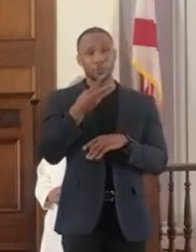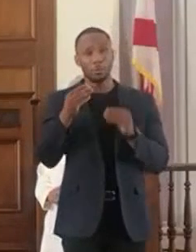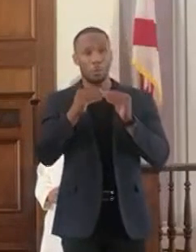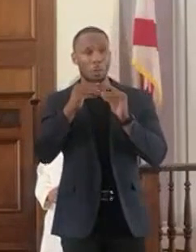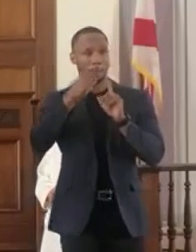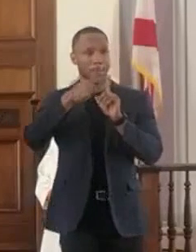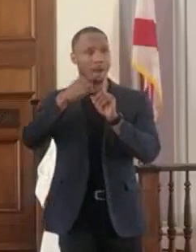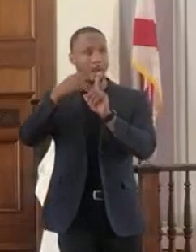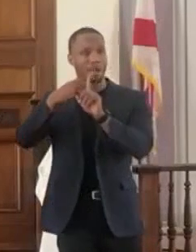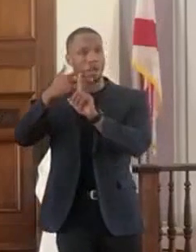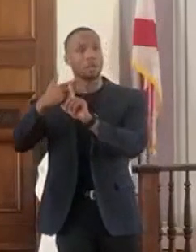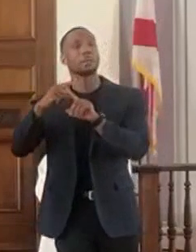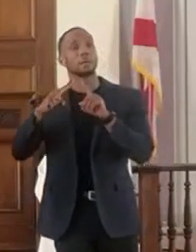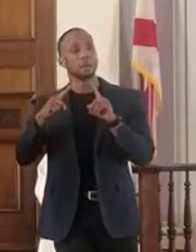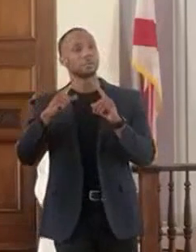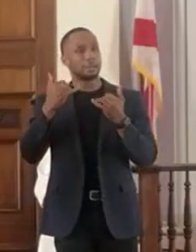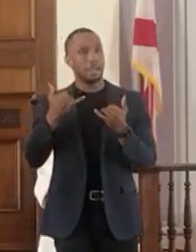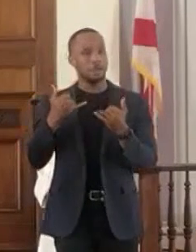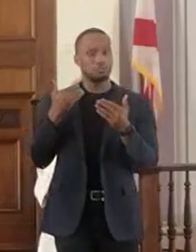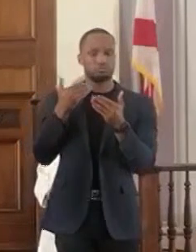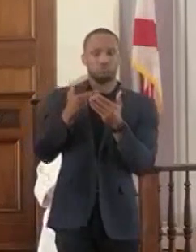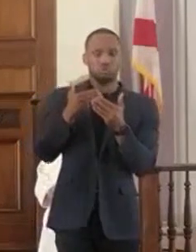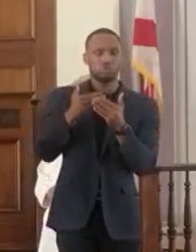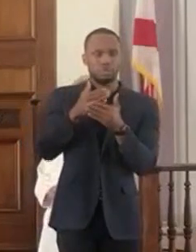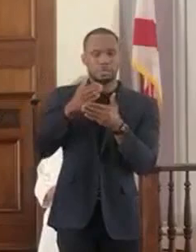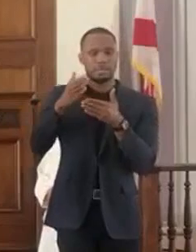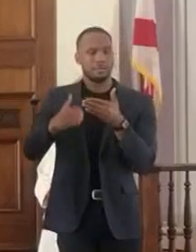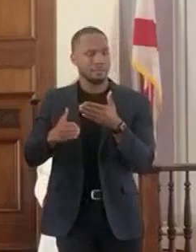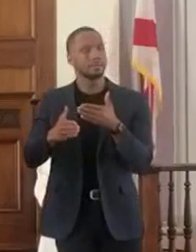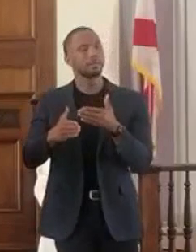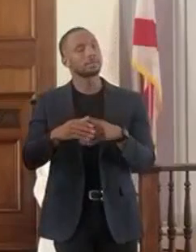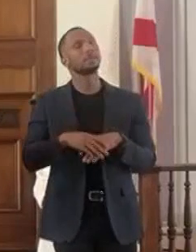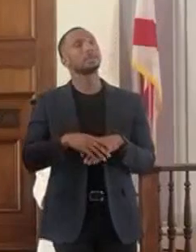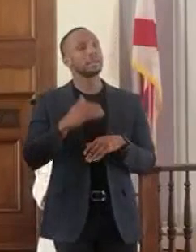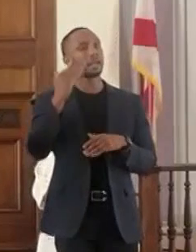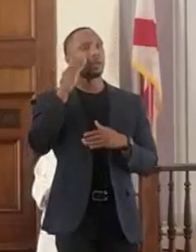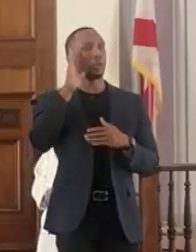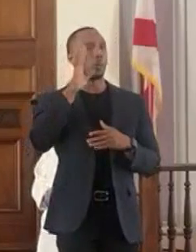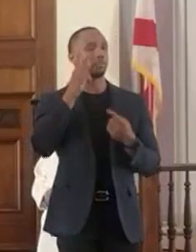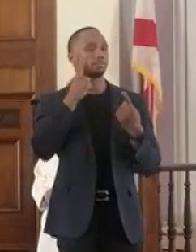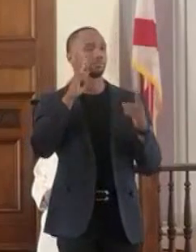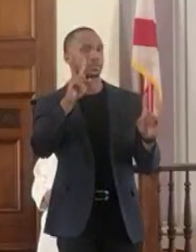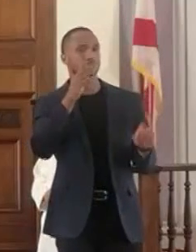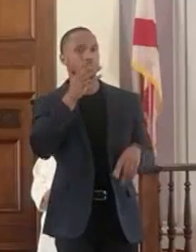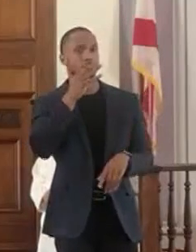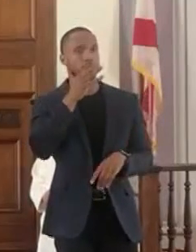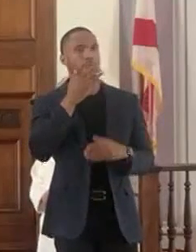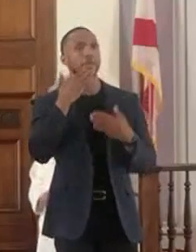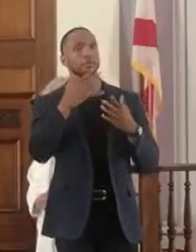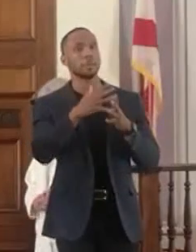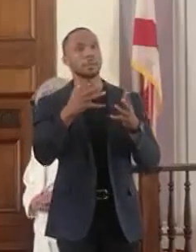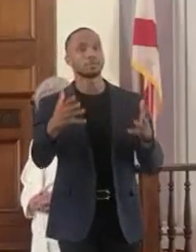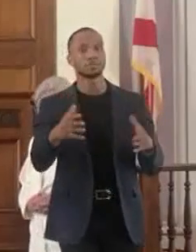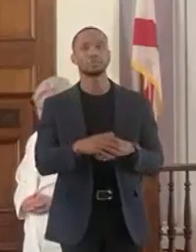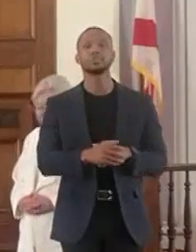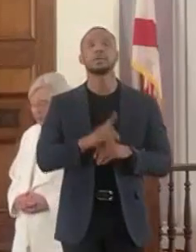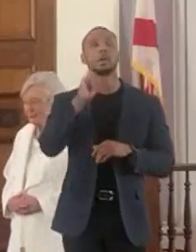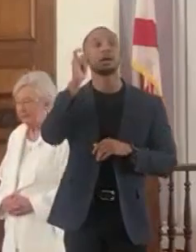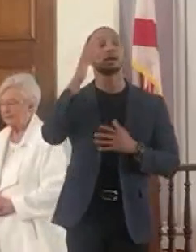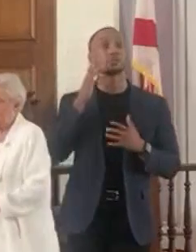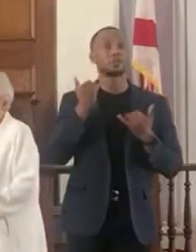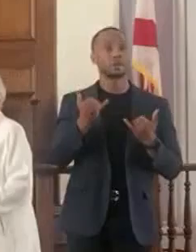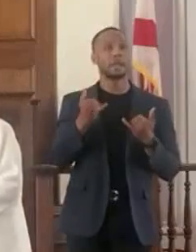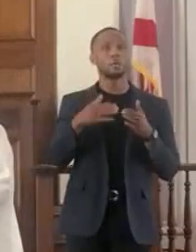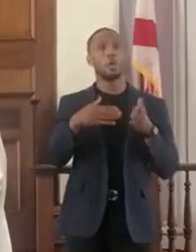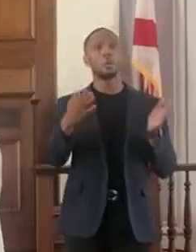months, but we're much closer to the end than we've ever been, and I know we're going to get there soon. Thank you very much. Governor, I will open